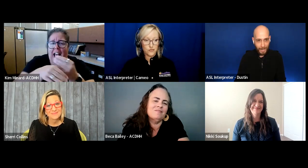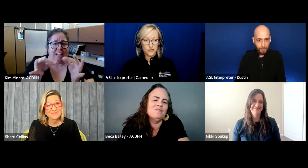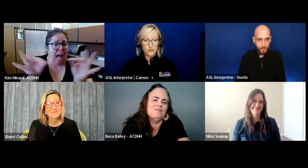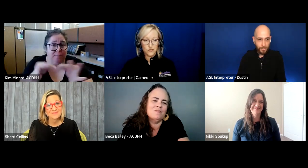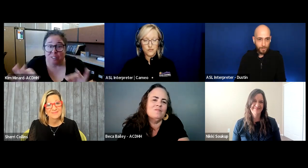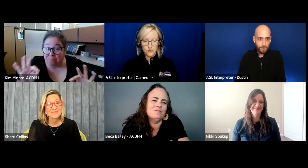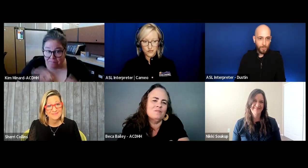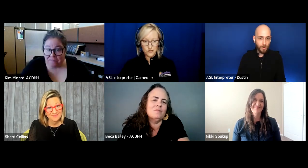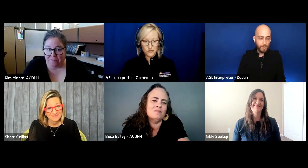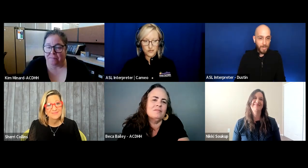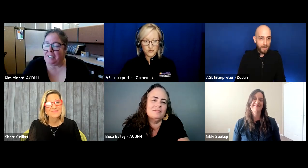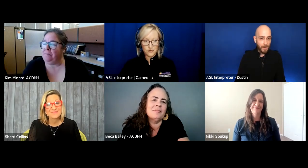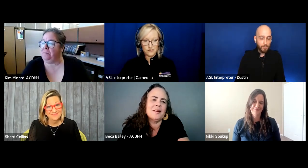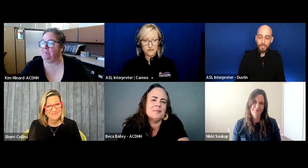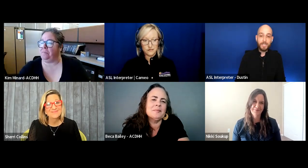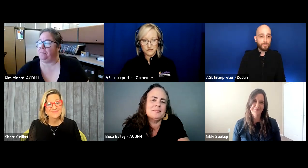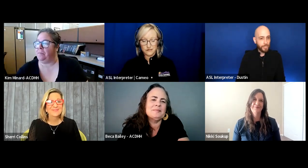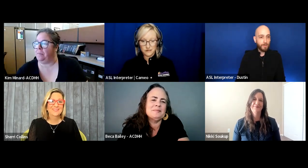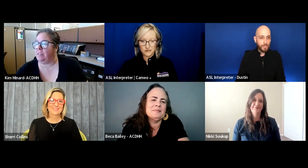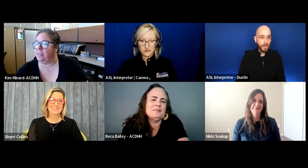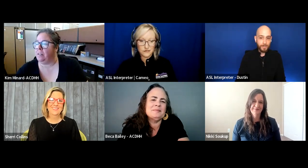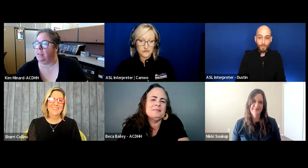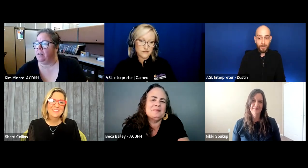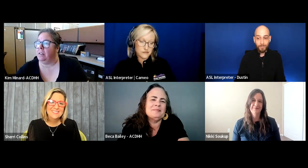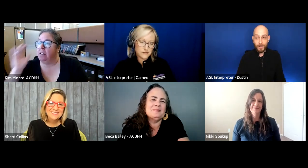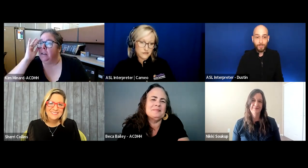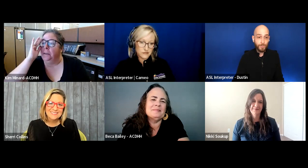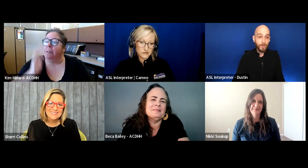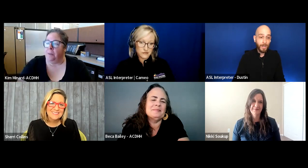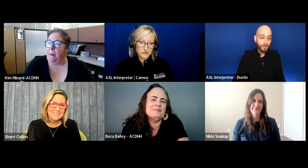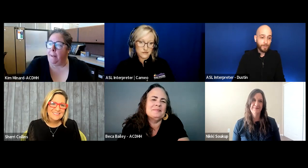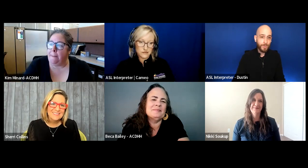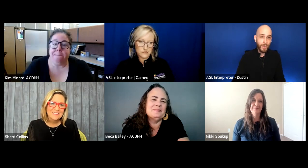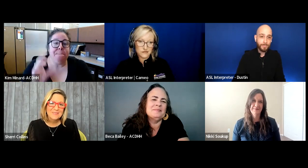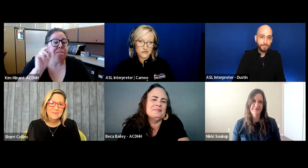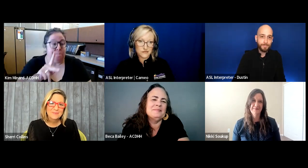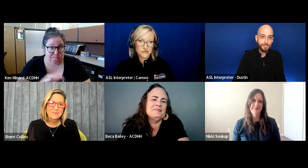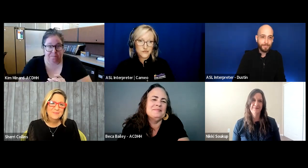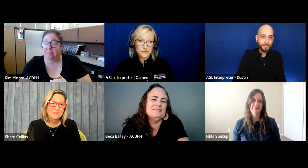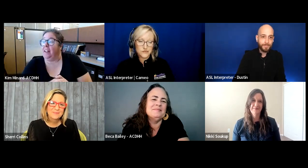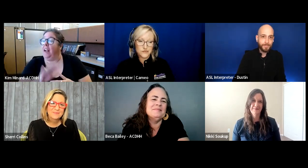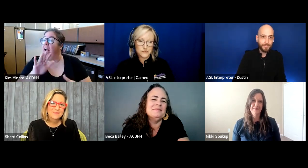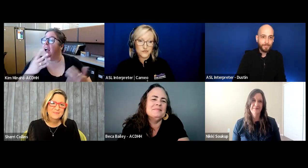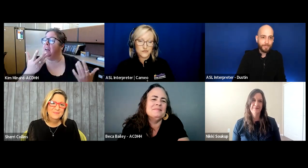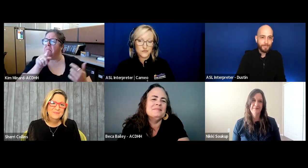how to add captions to your media, please reach out to us and we can advise you on how to do that.